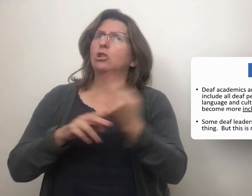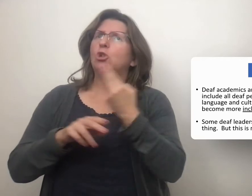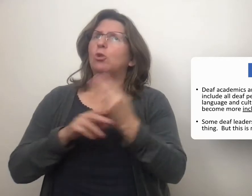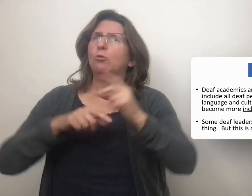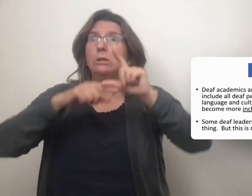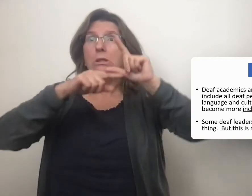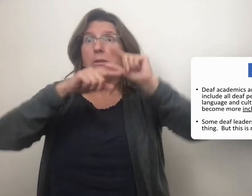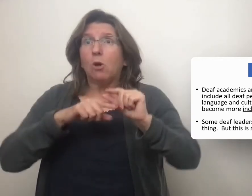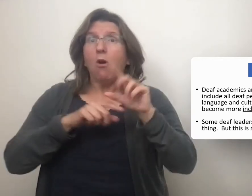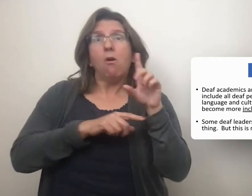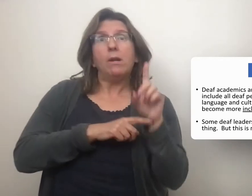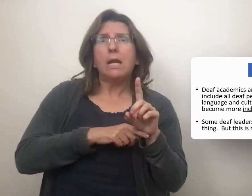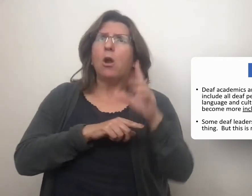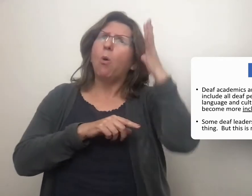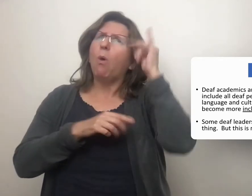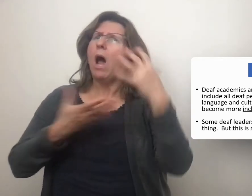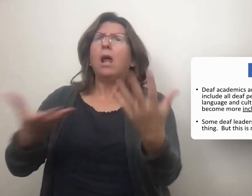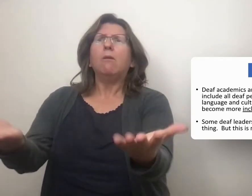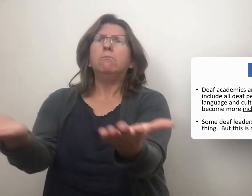more inclusive of all deaf people,